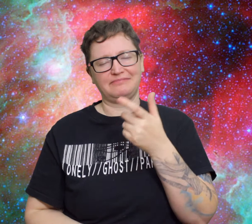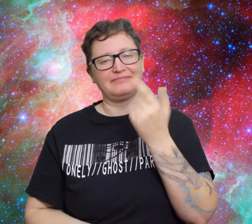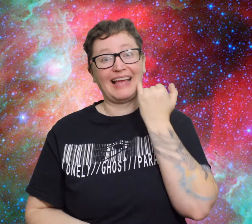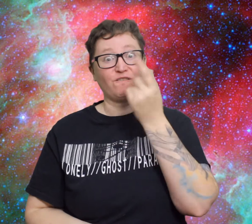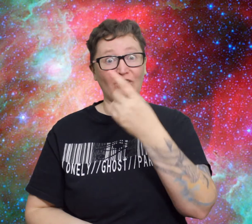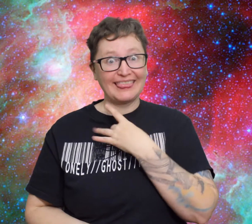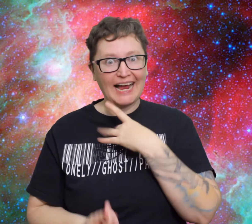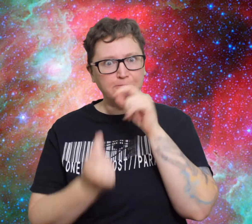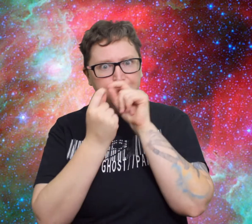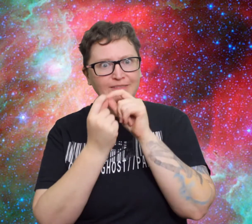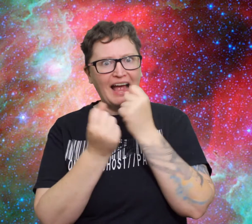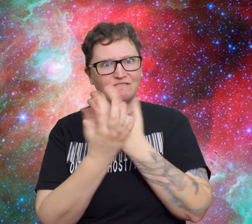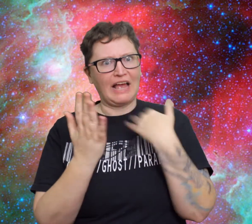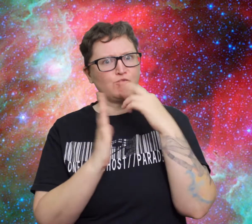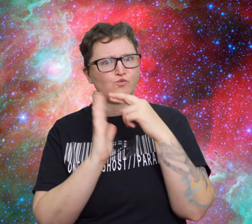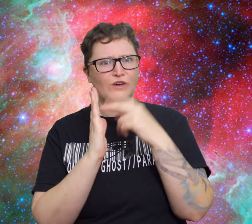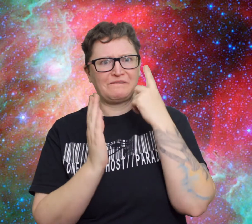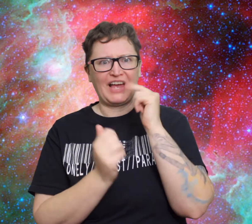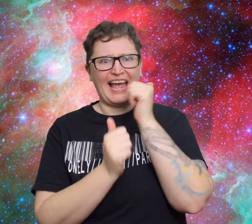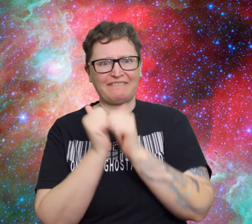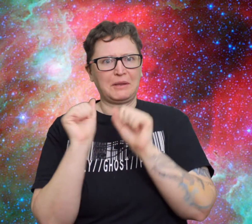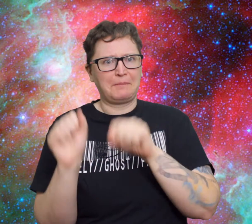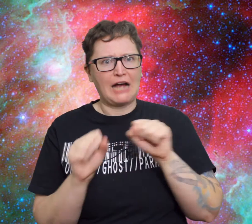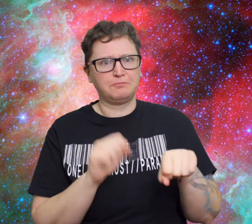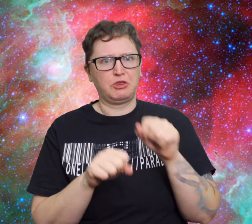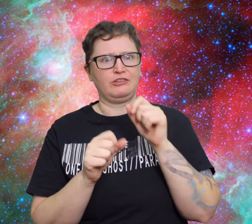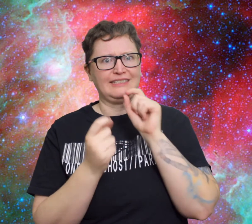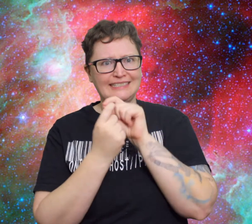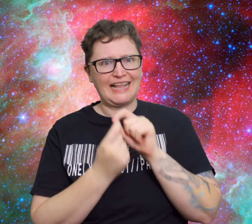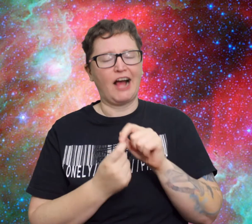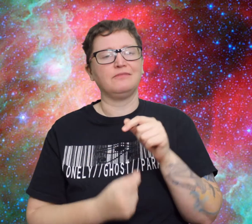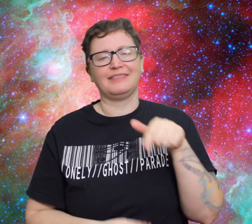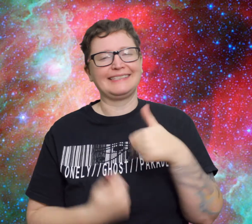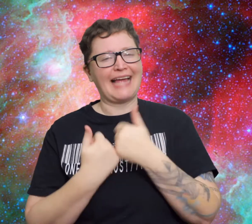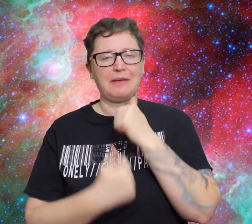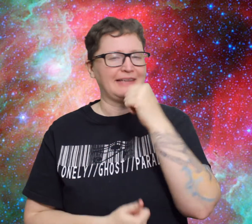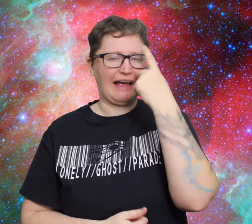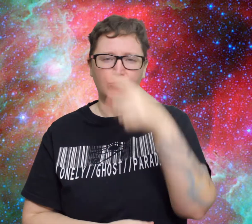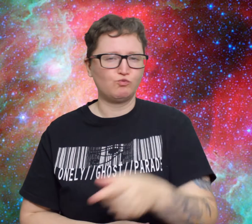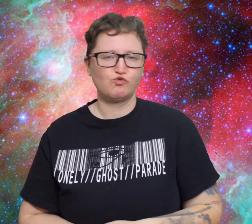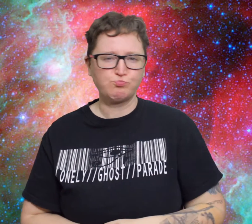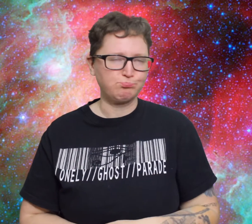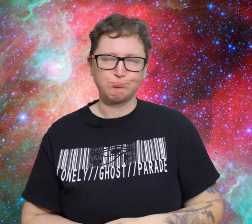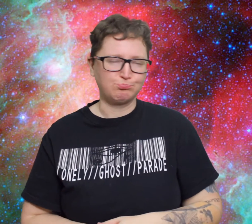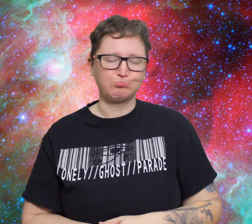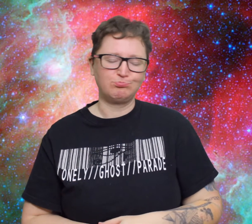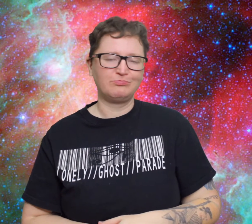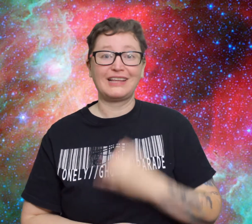I really hate that. If that's something you like a lot of details, you like a lot of rules for all the different possible scenarios, this is not going to be the game